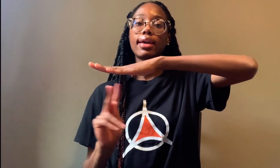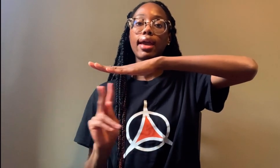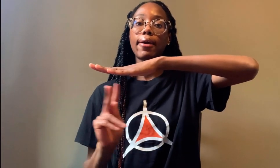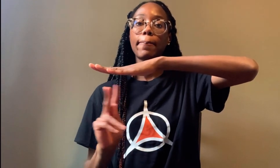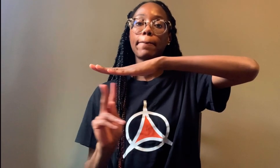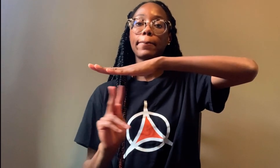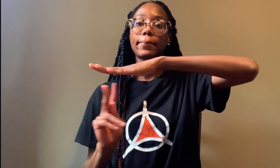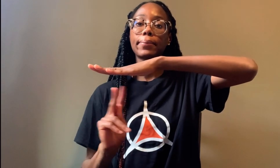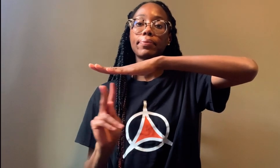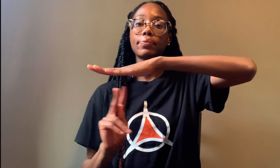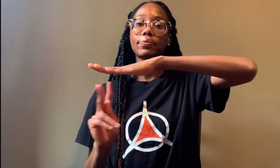K.